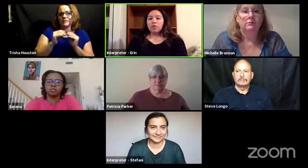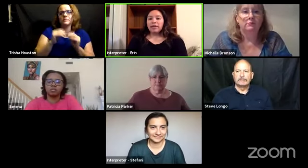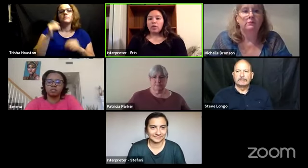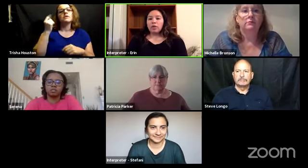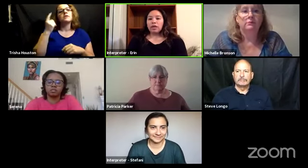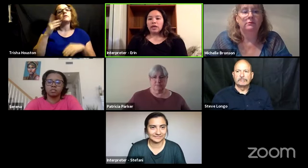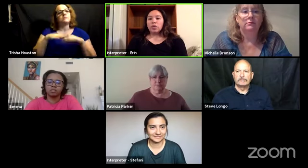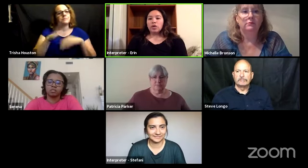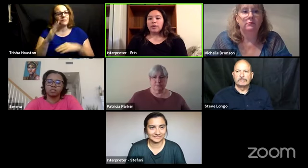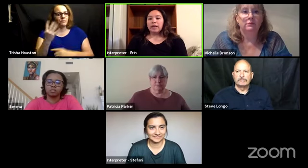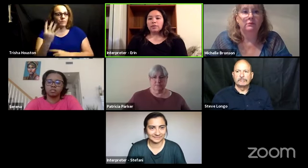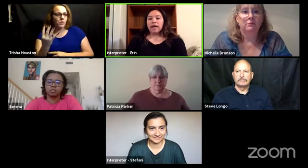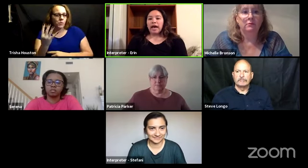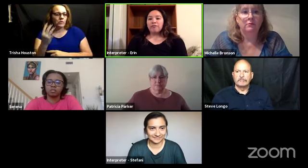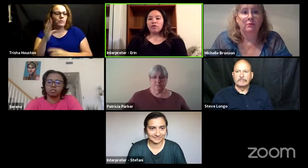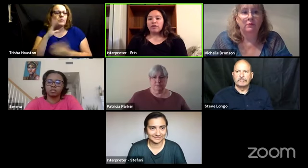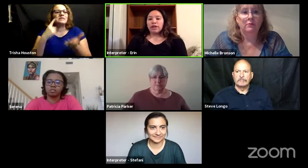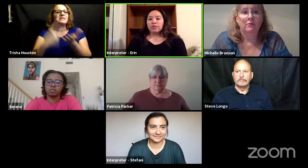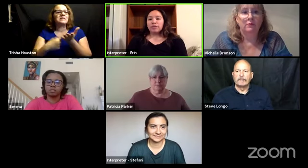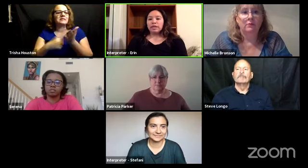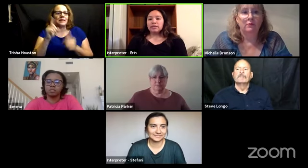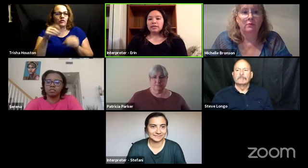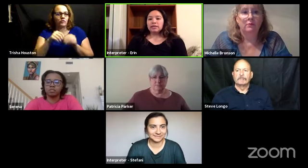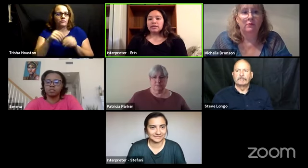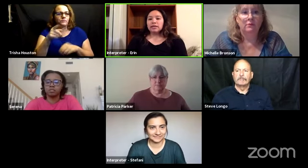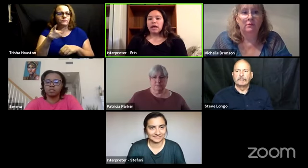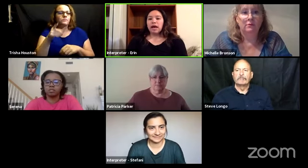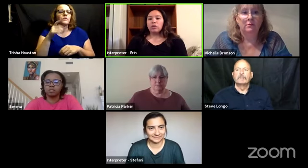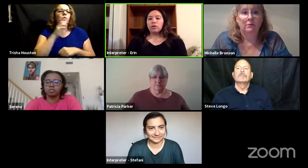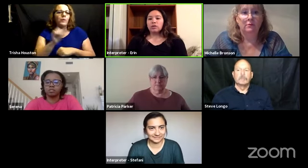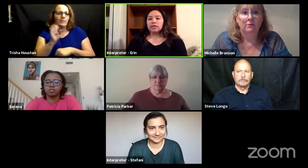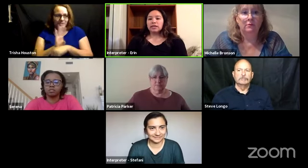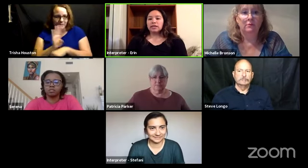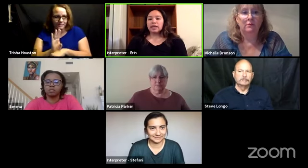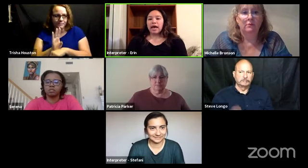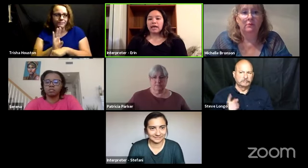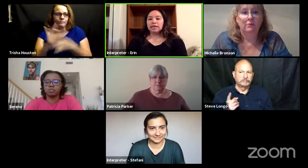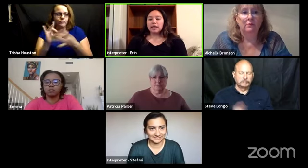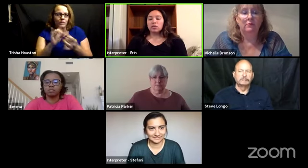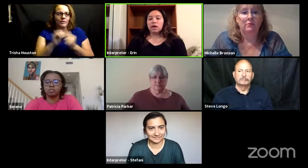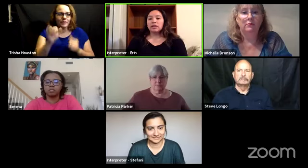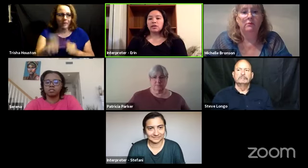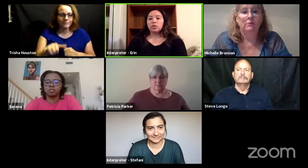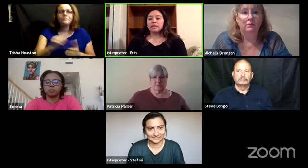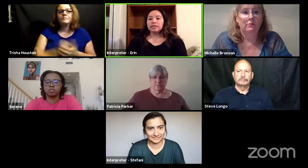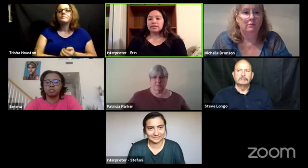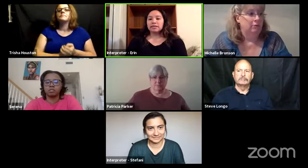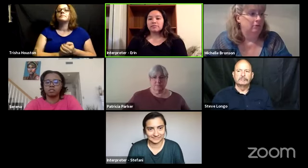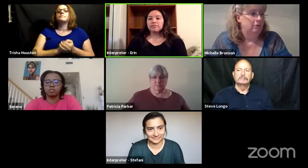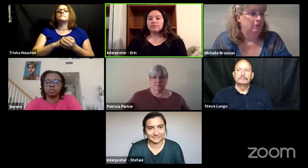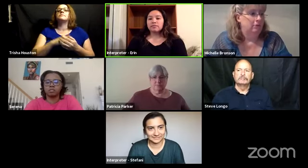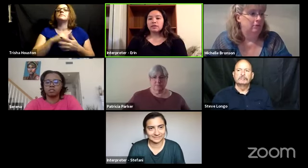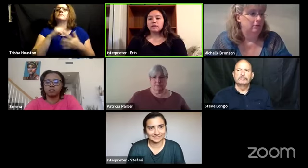Hoping that we will be able to have more regular meetings. We will discuss that as well in old business.